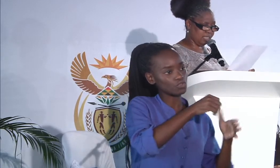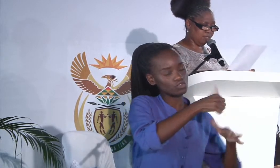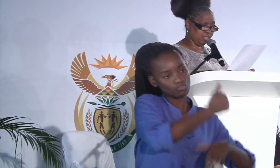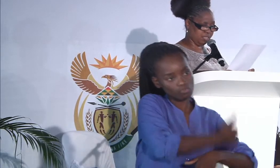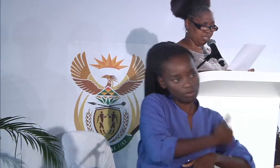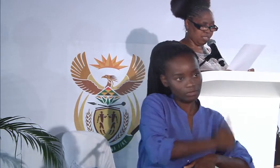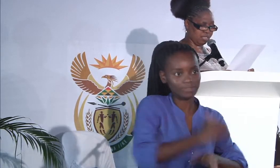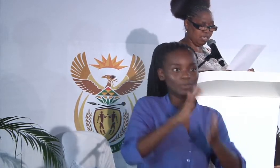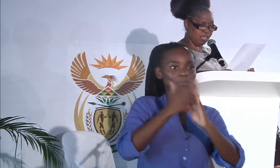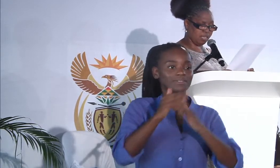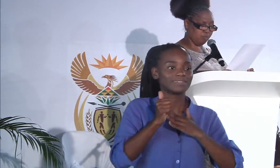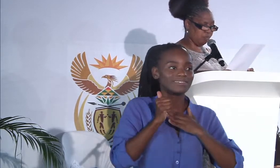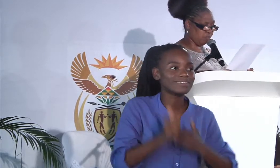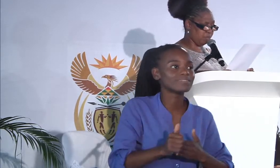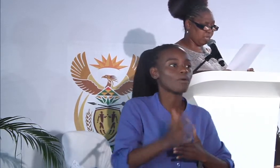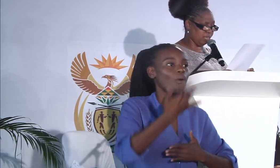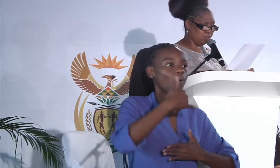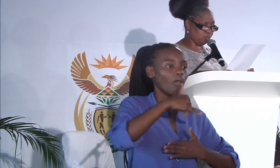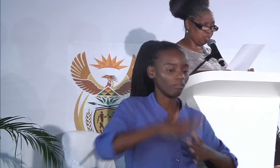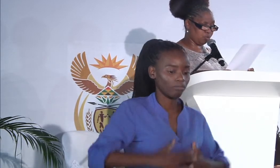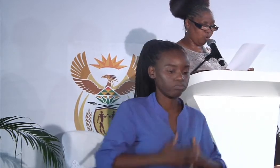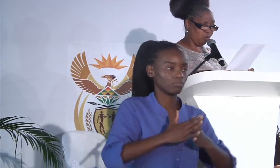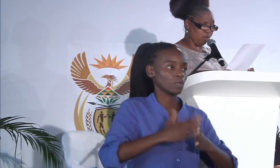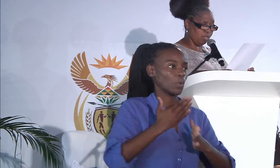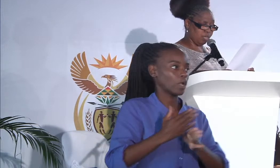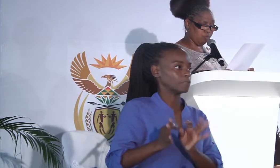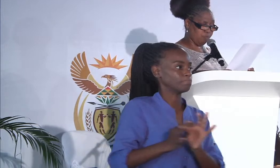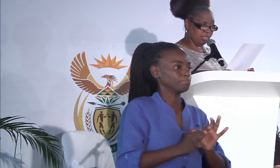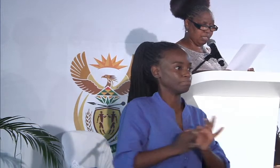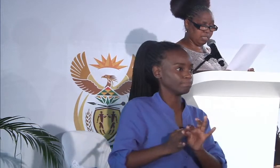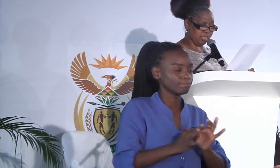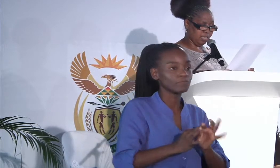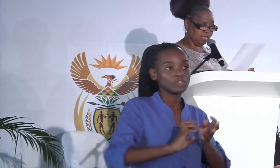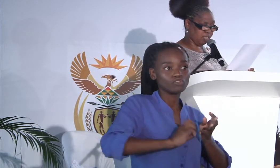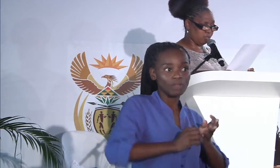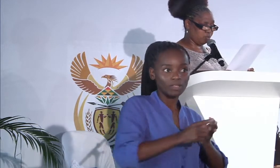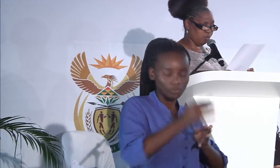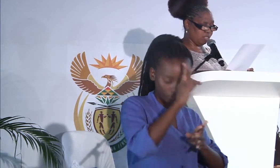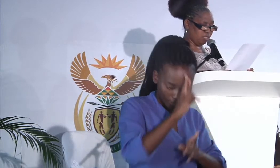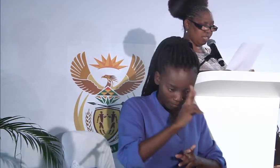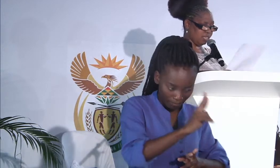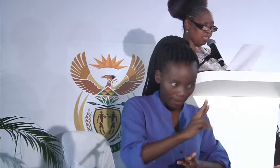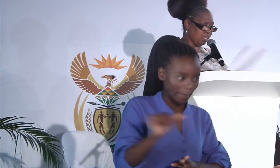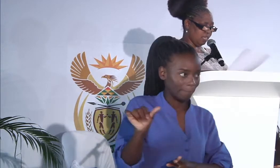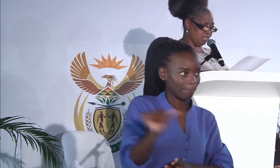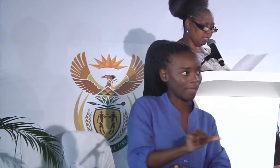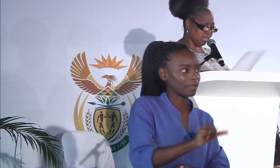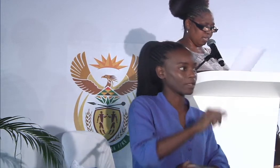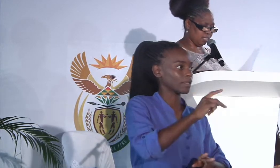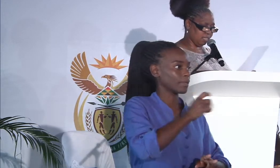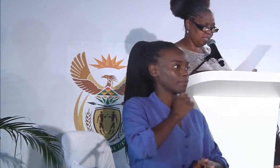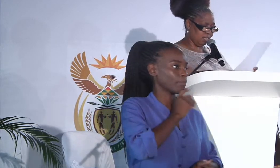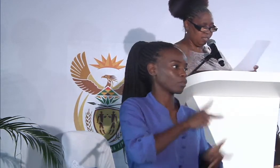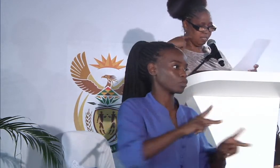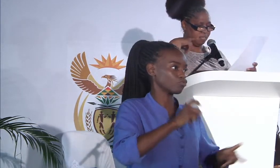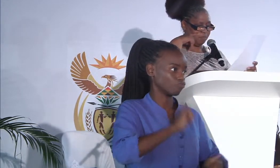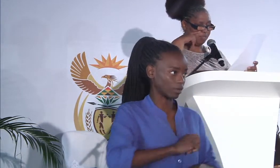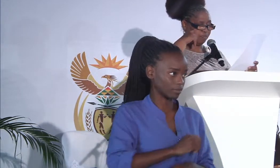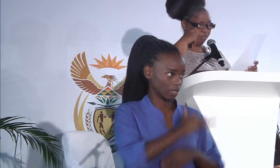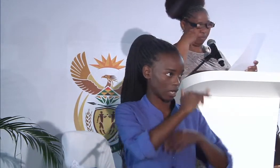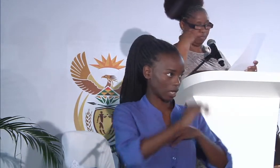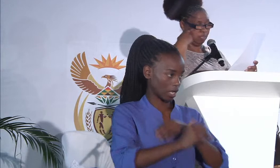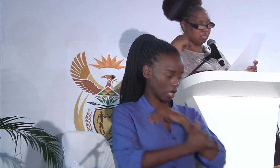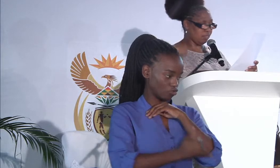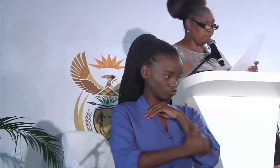active citizens that we will begin to restore the humanity that is sorely needed in this country, the